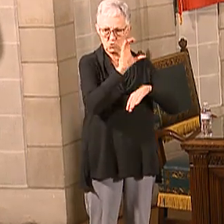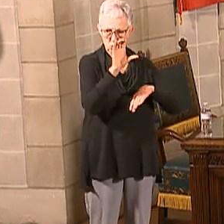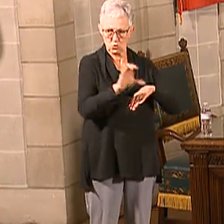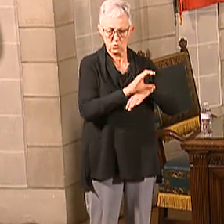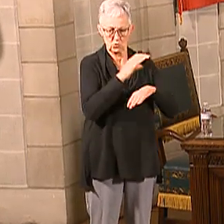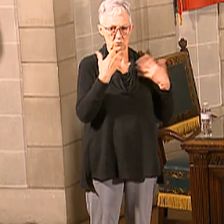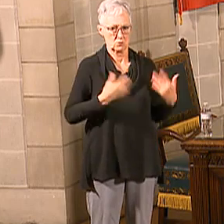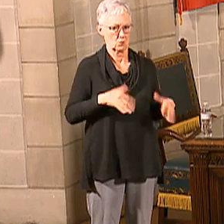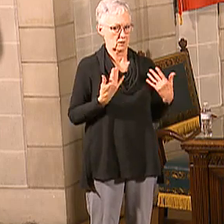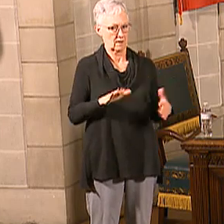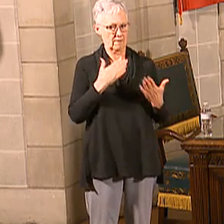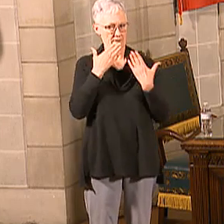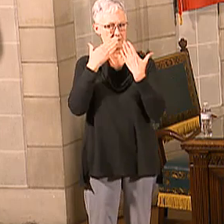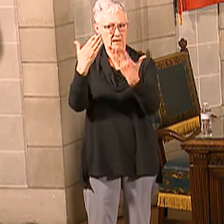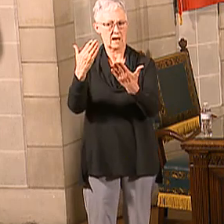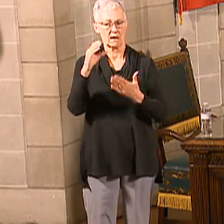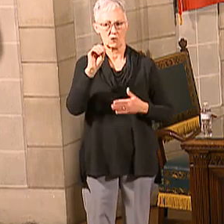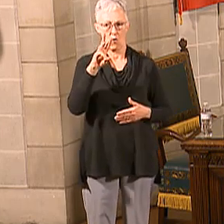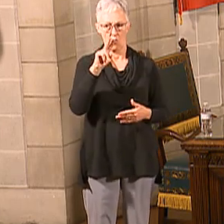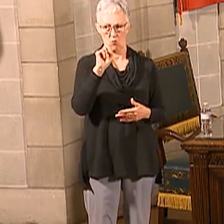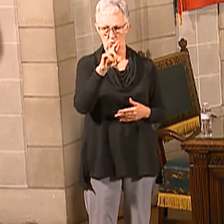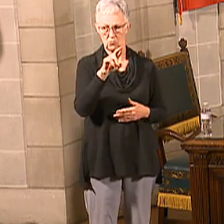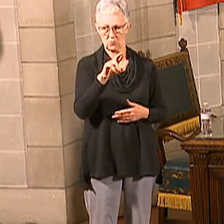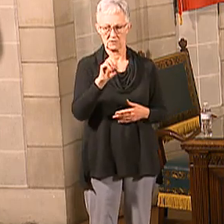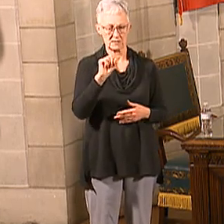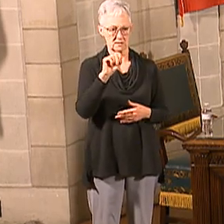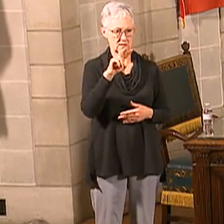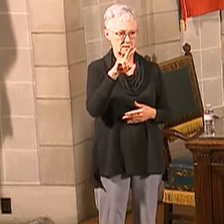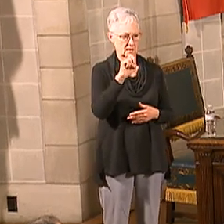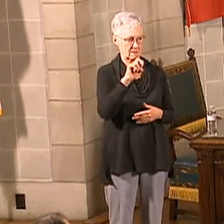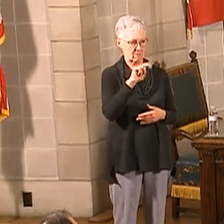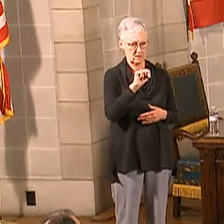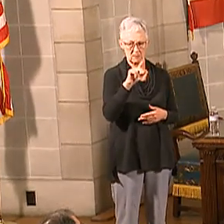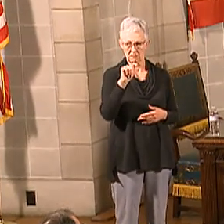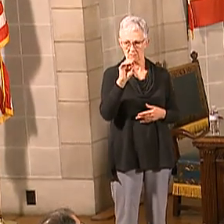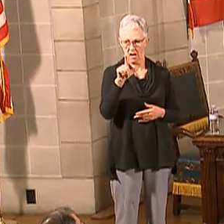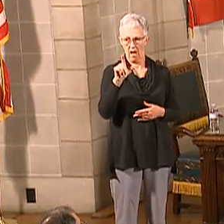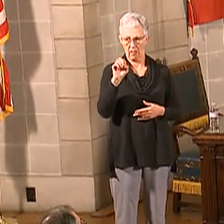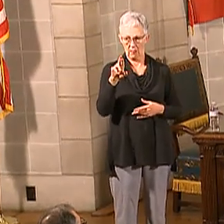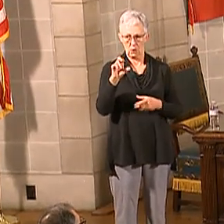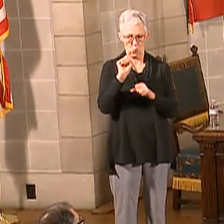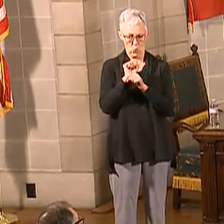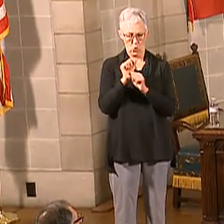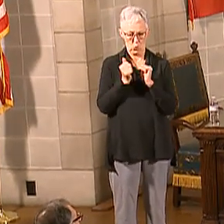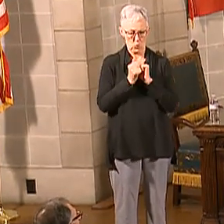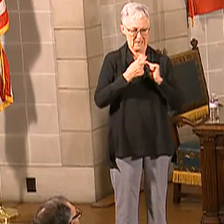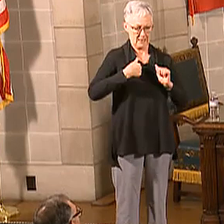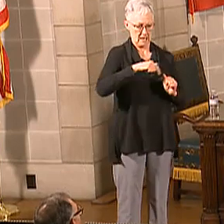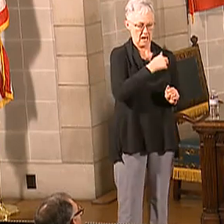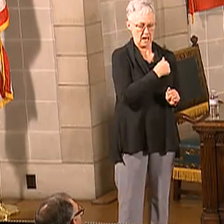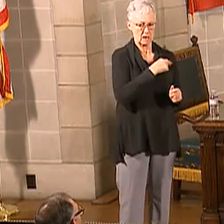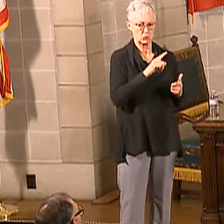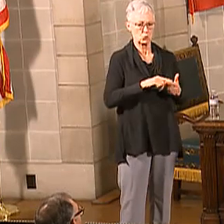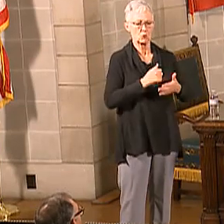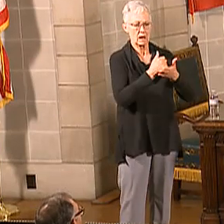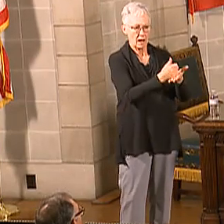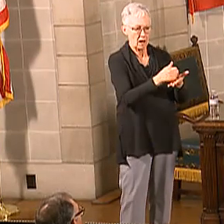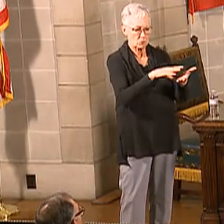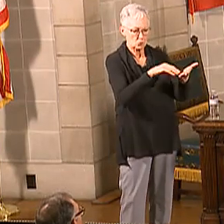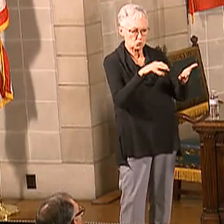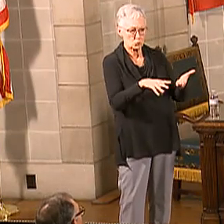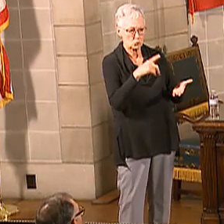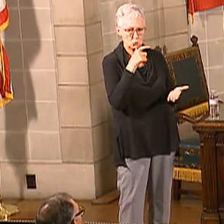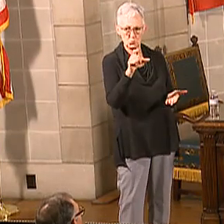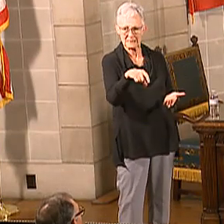Motherboard's owner, Stephen Toller, and all of his staff for working with us to help bridge Nebraska's digital divide for students in